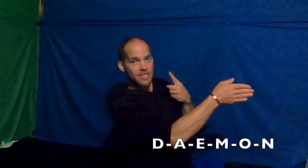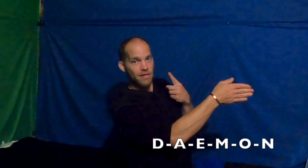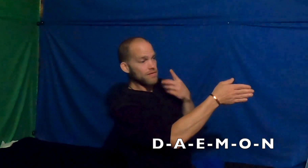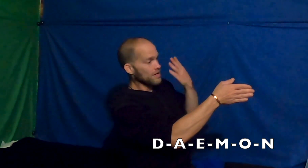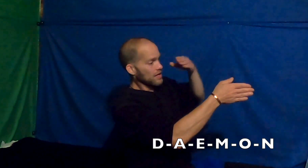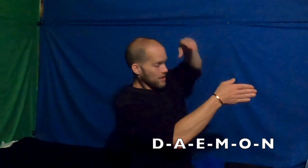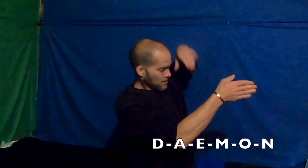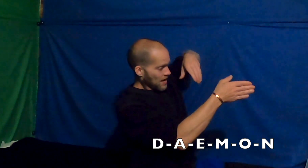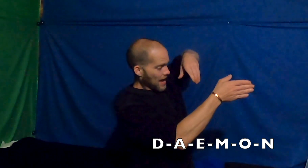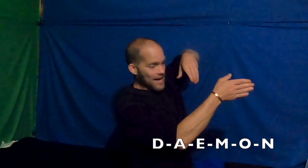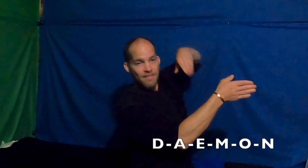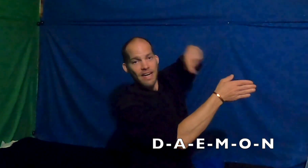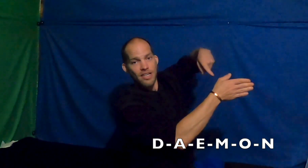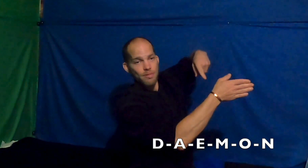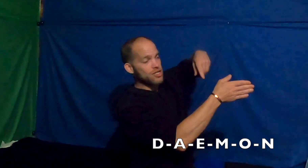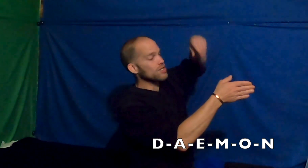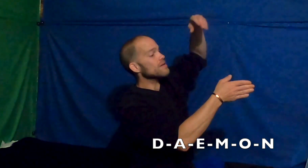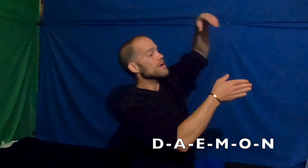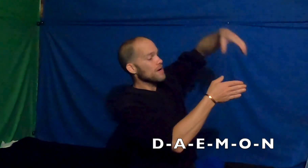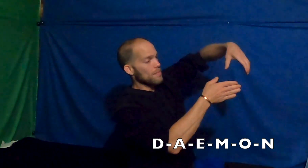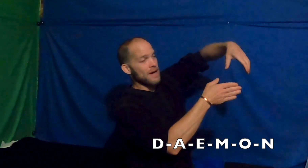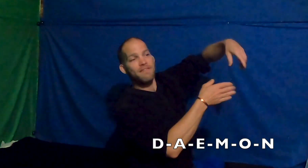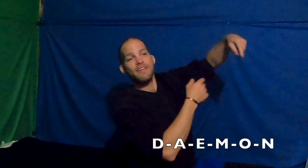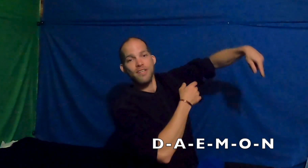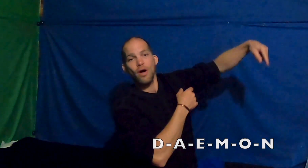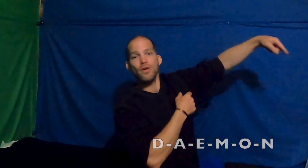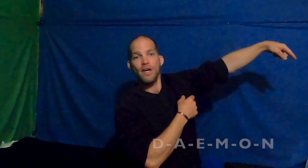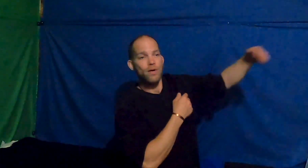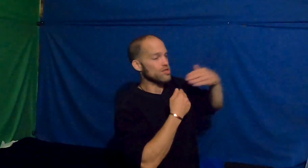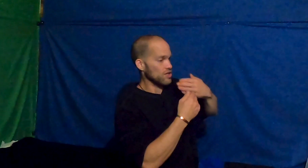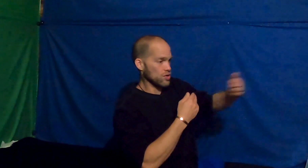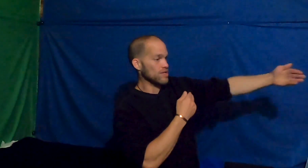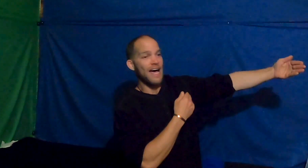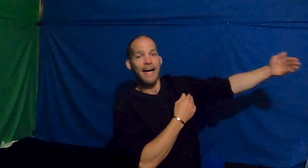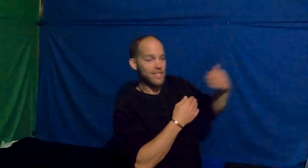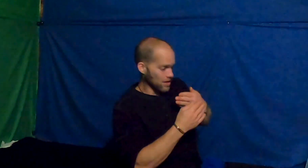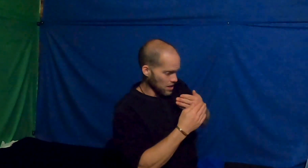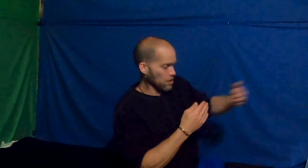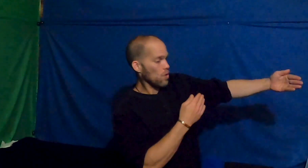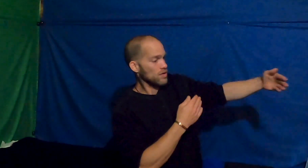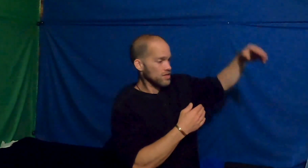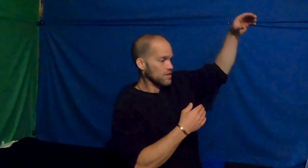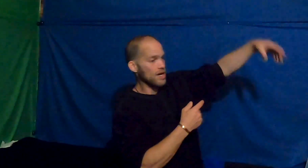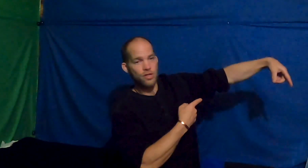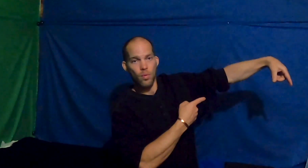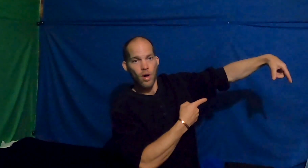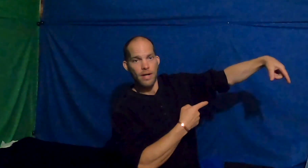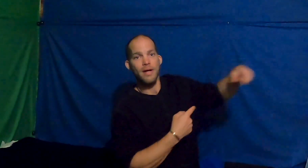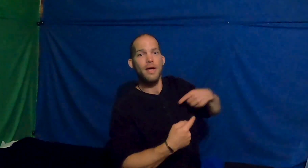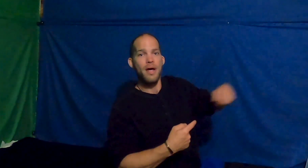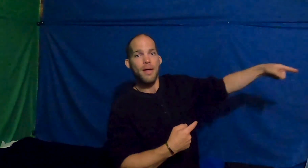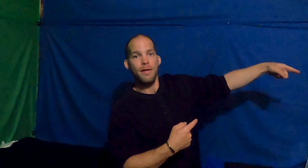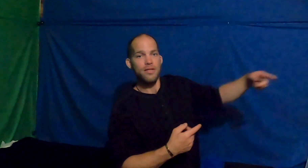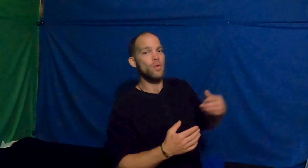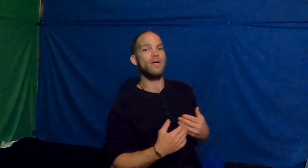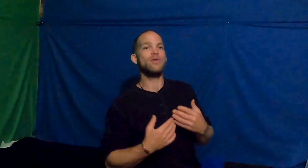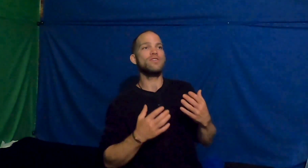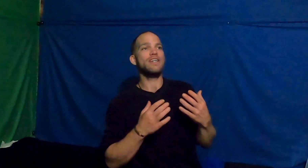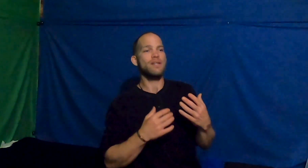itself. Activated expression, manifested ongoing notion. So it's acting in accordance to the one. So when you say something